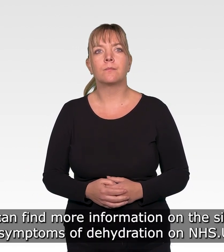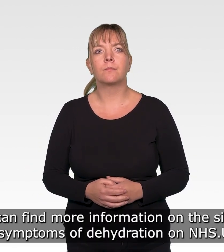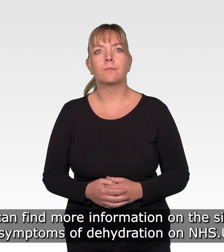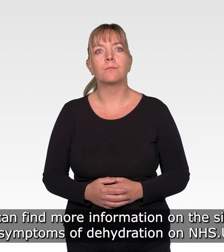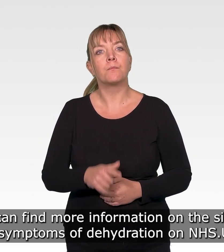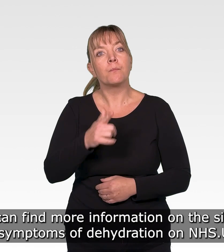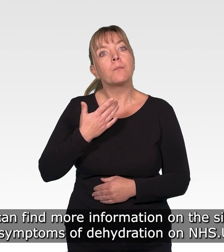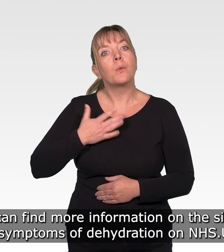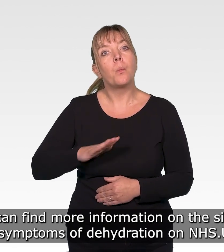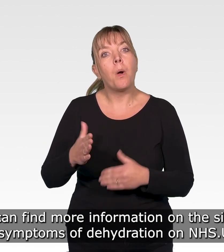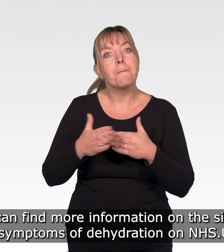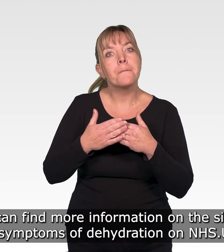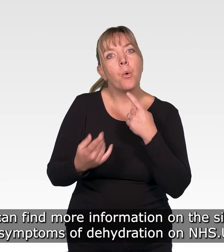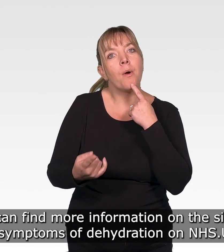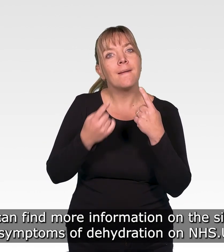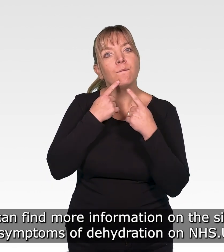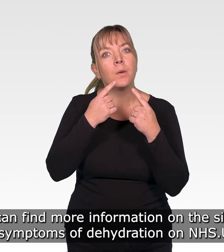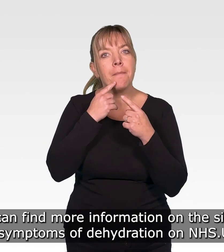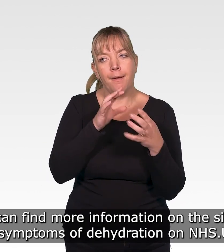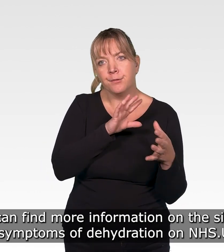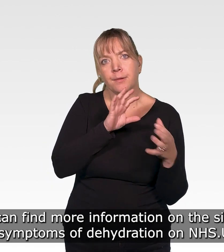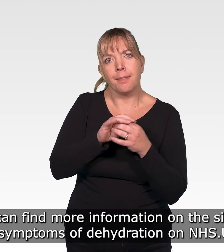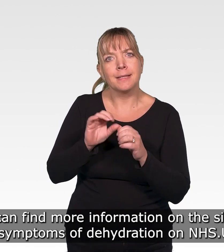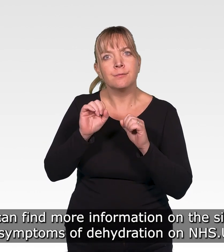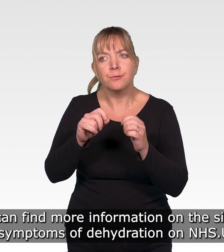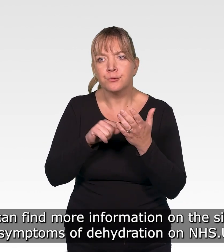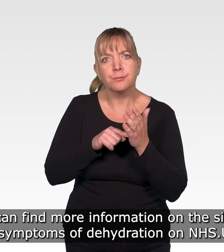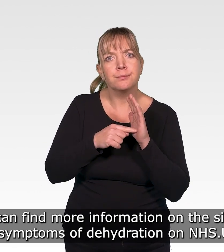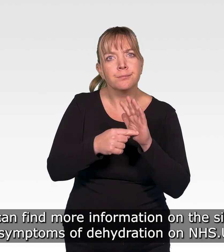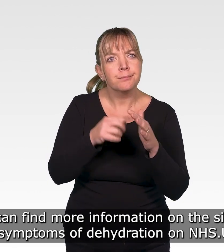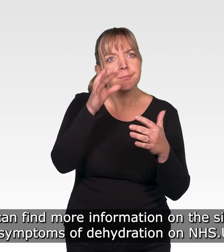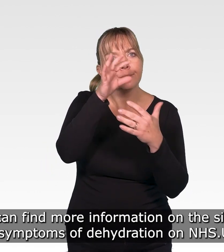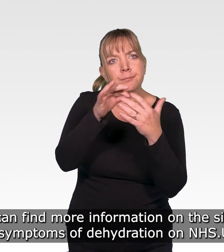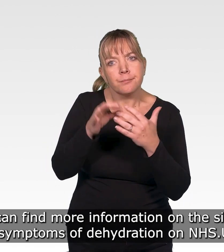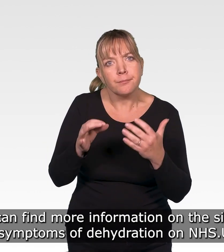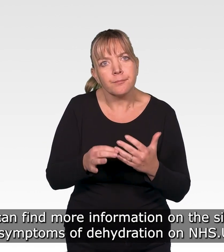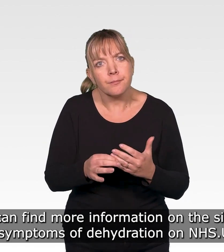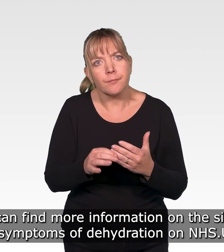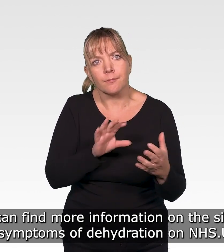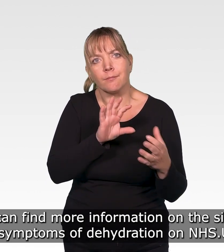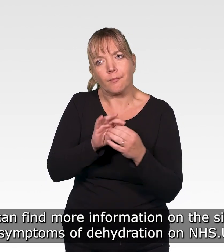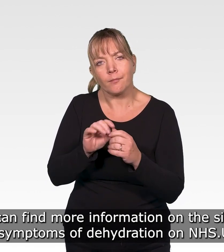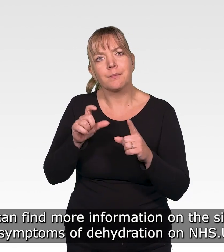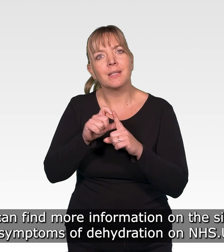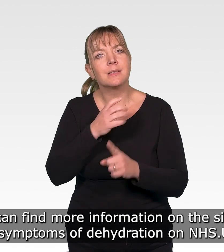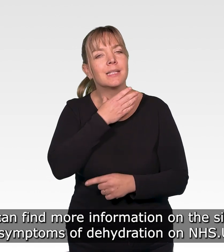You can find more information on the signs and symptoms of dehydration on nhs.uk.